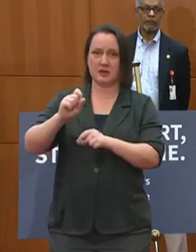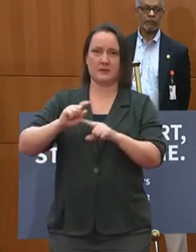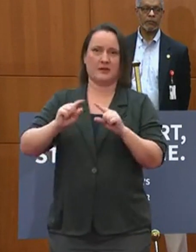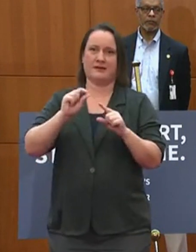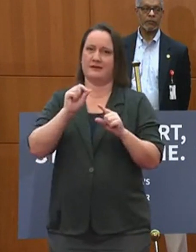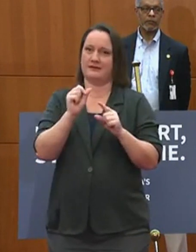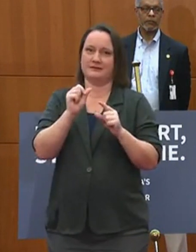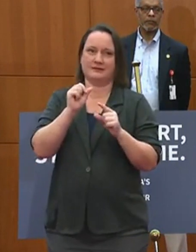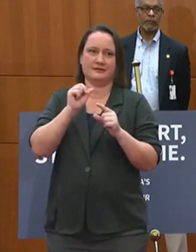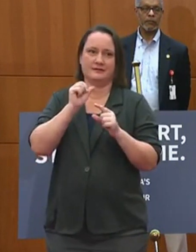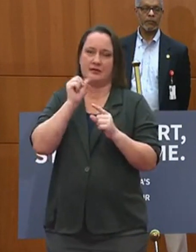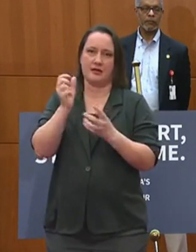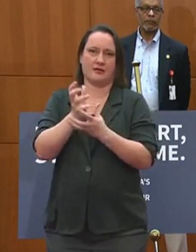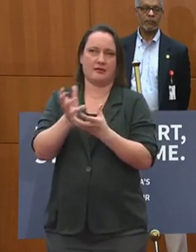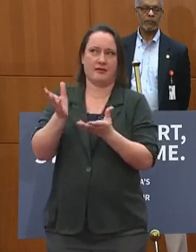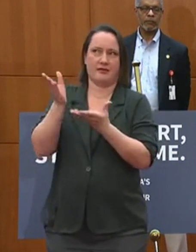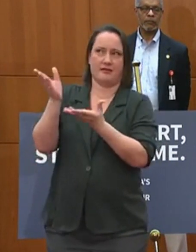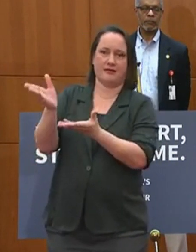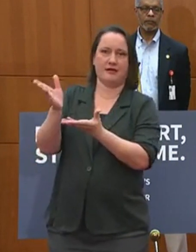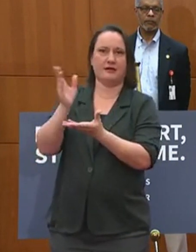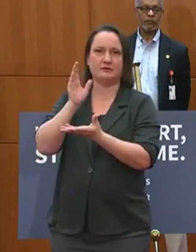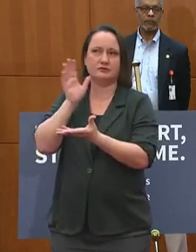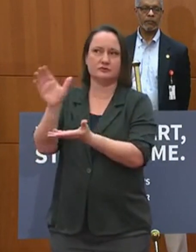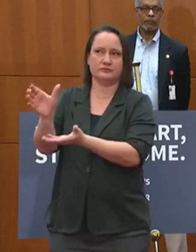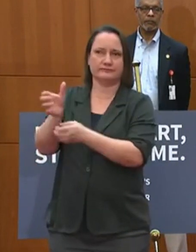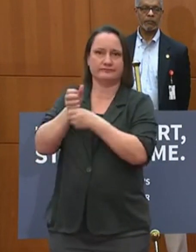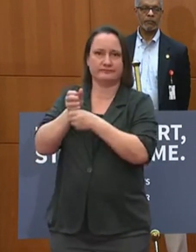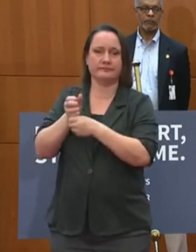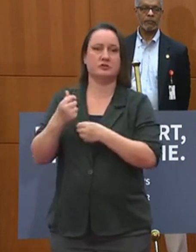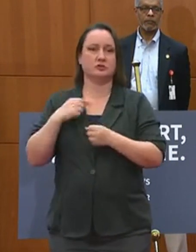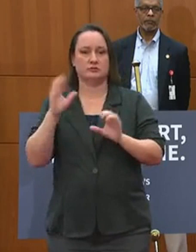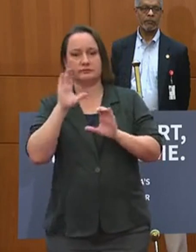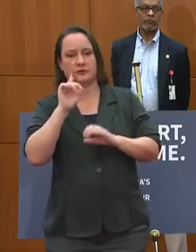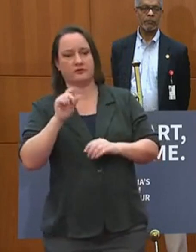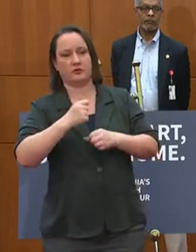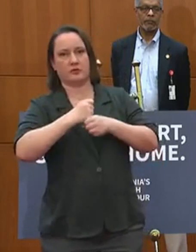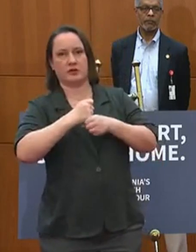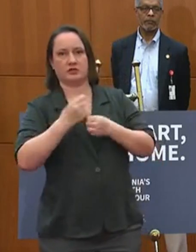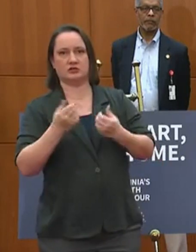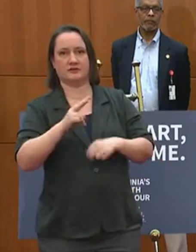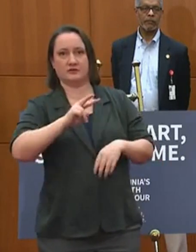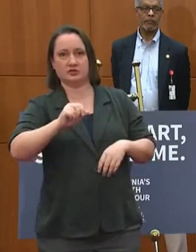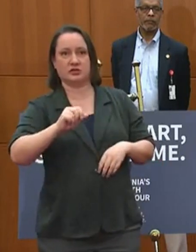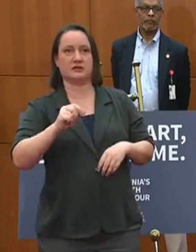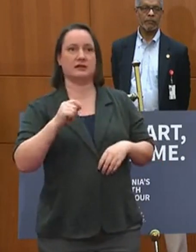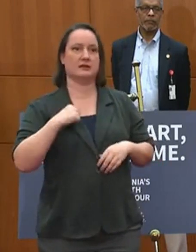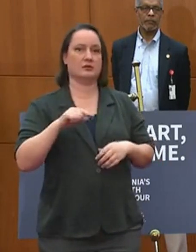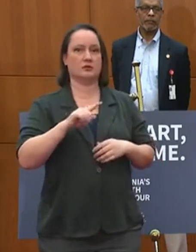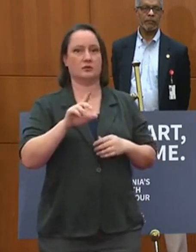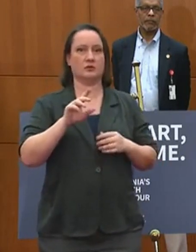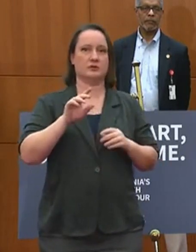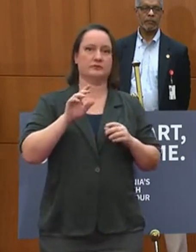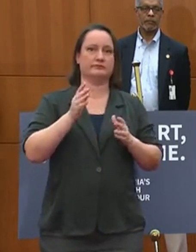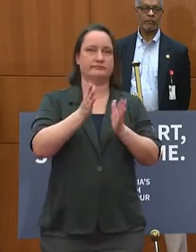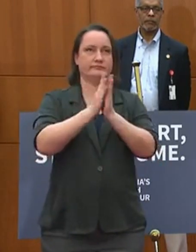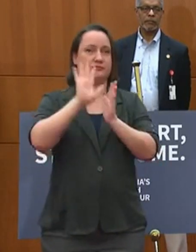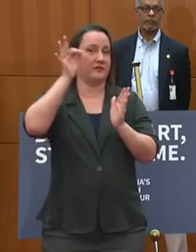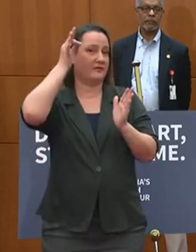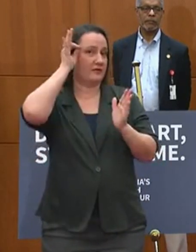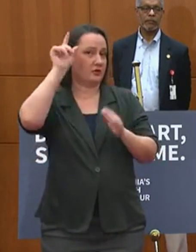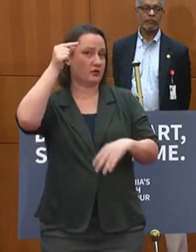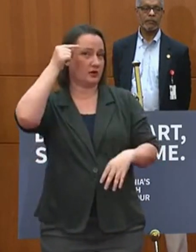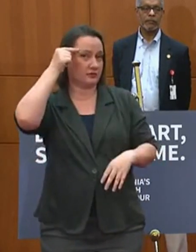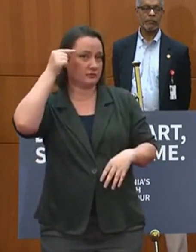in those supply chains currently. So we're looking for production in Virginia. We're also looking to the federal government,